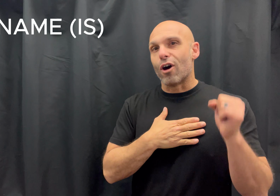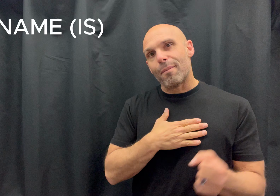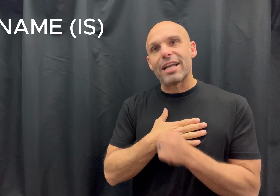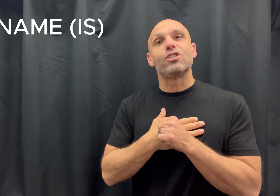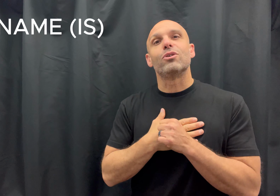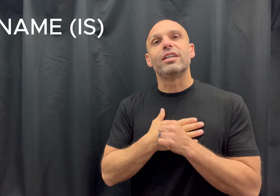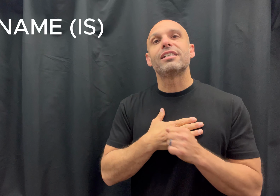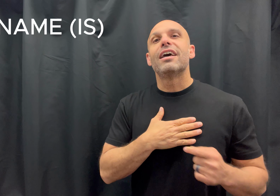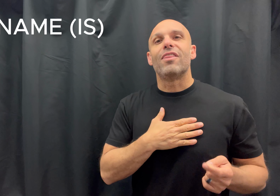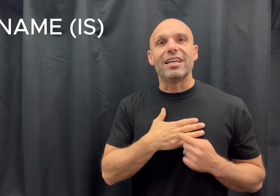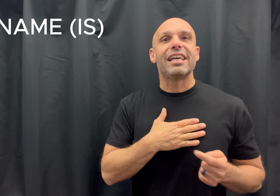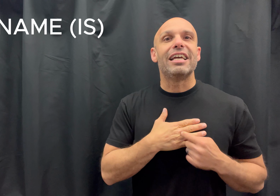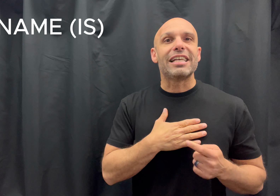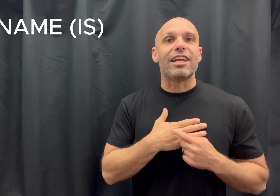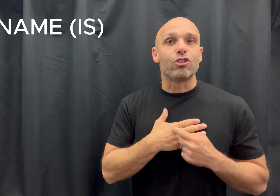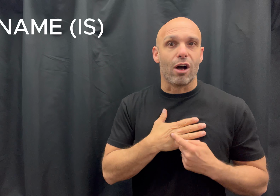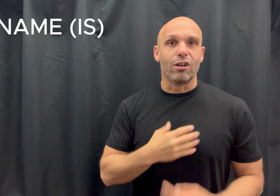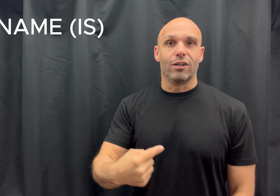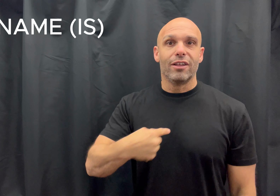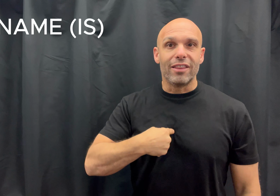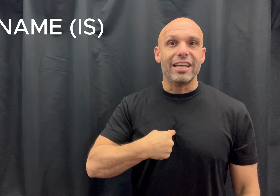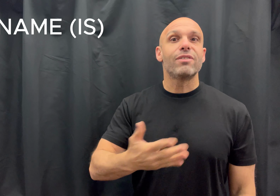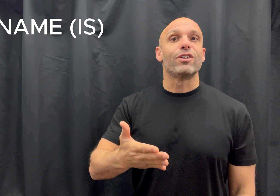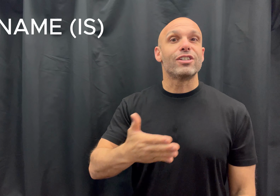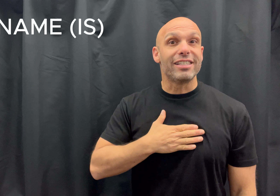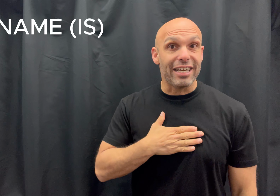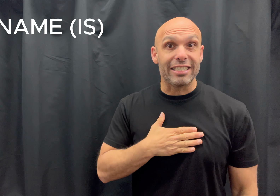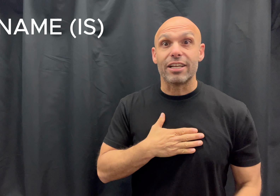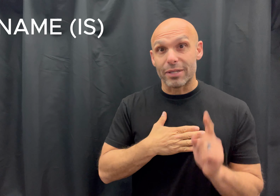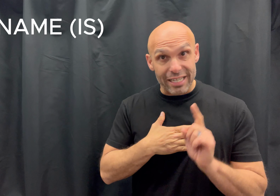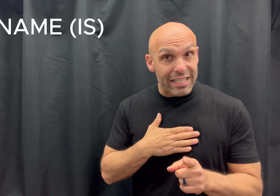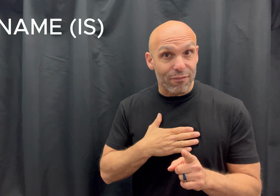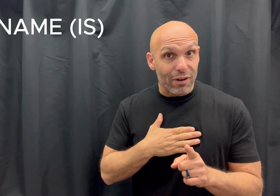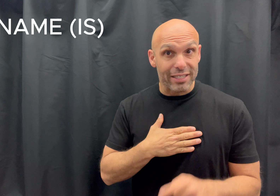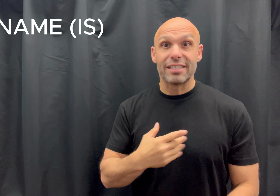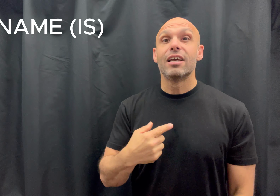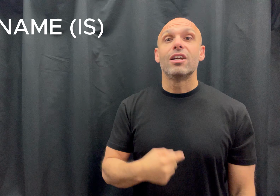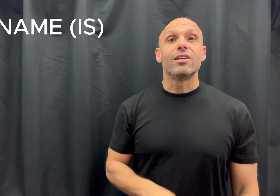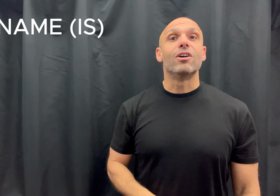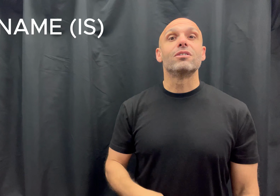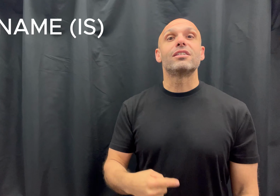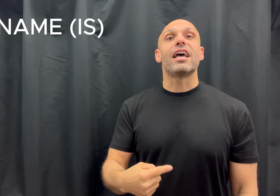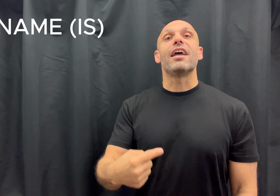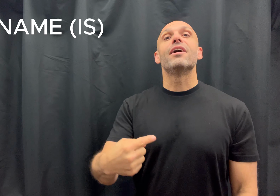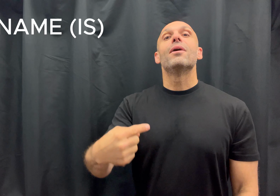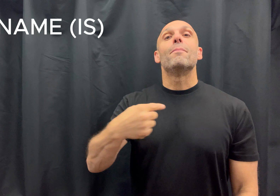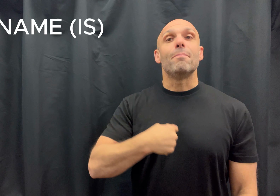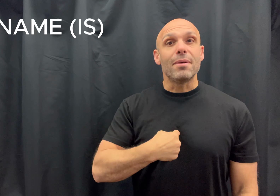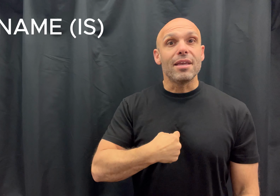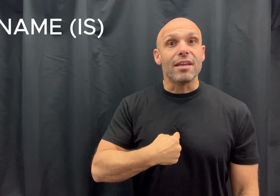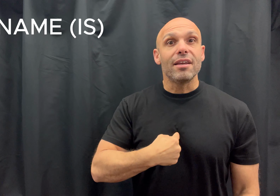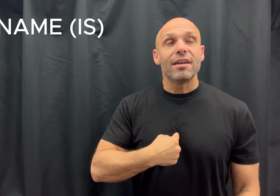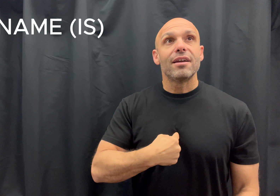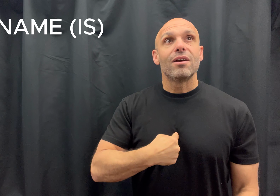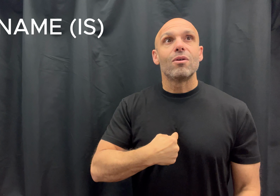my students, this is a struggle. This versus this, there is a difference. You don't say me when